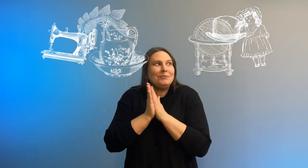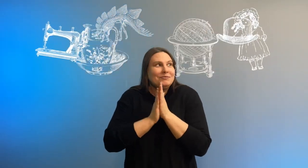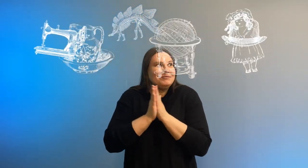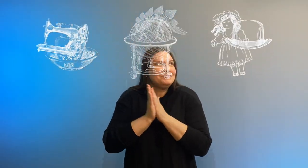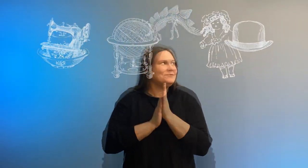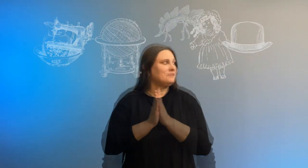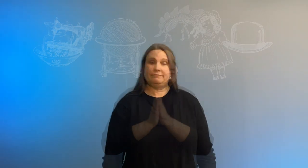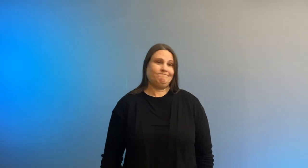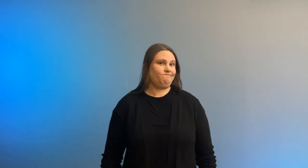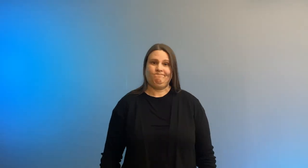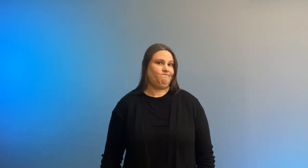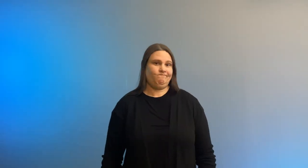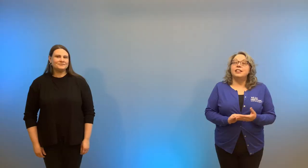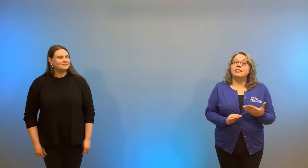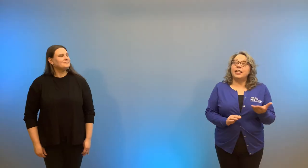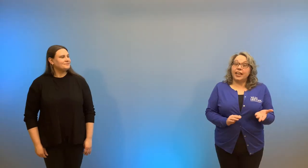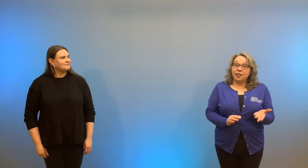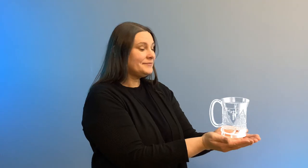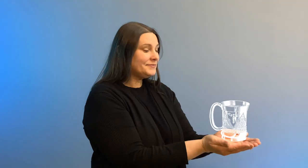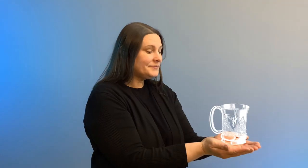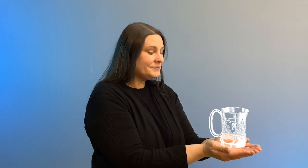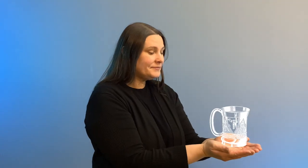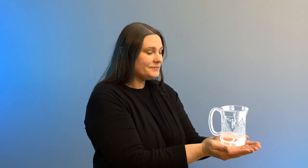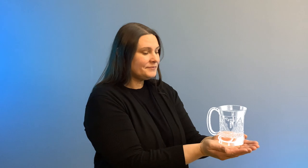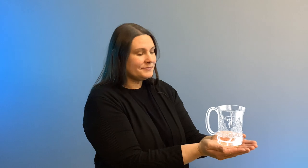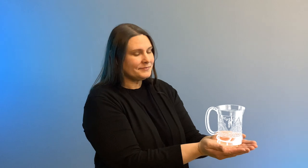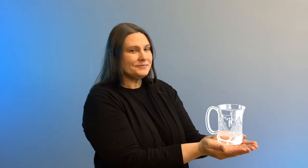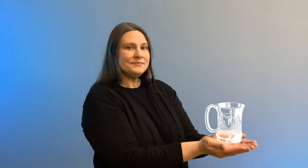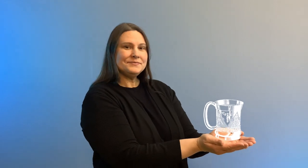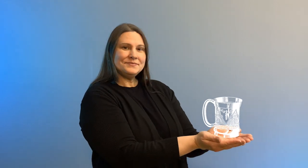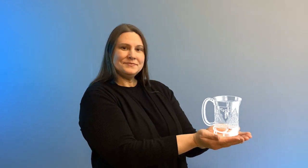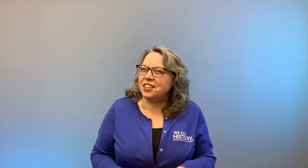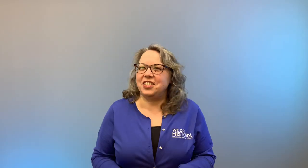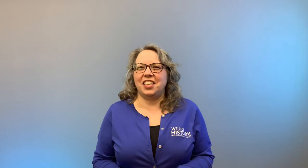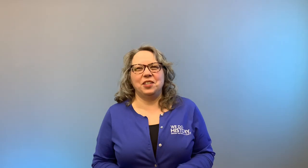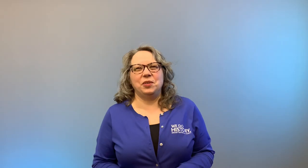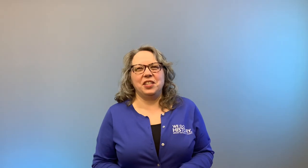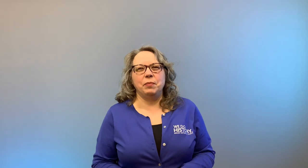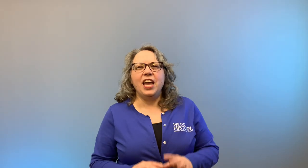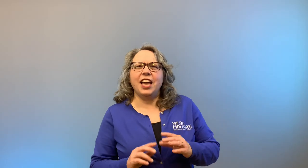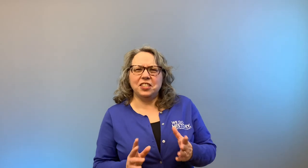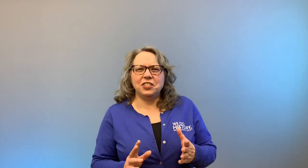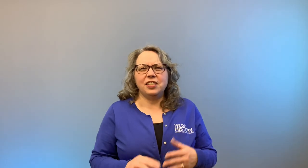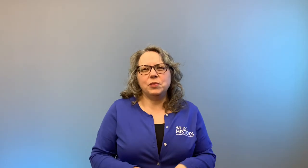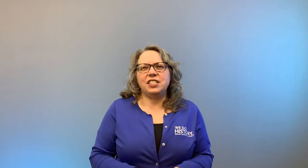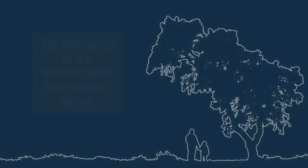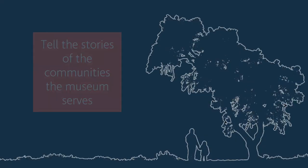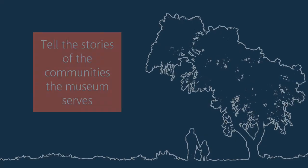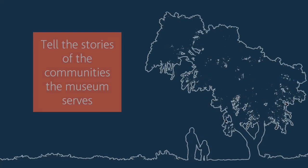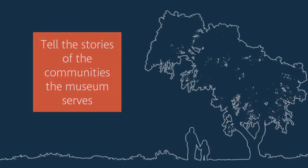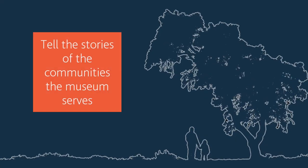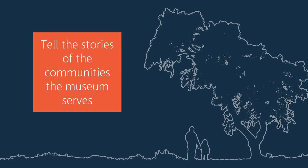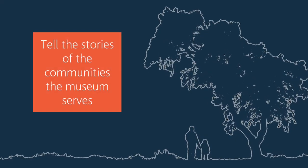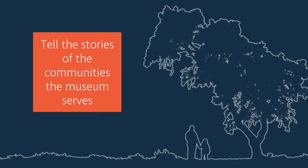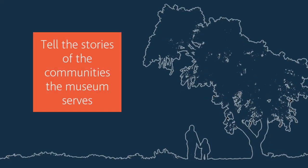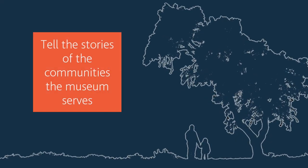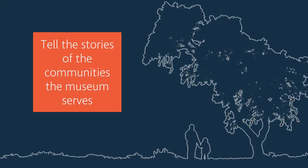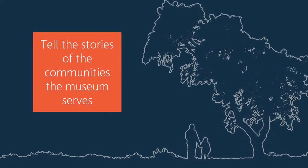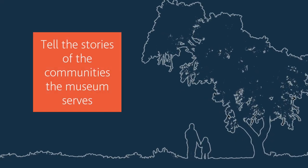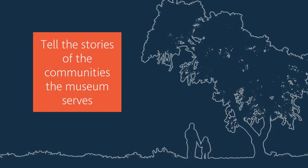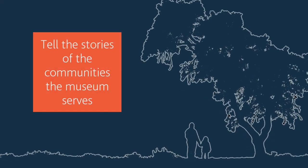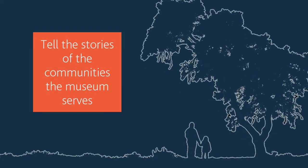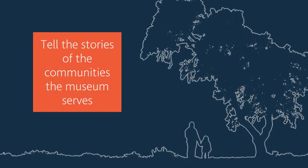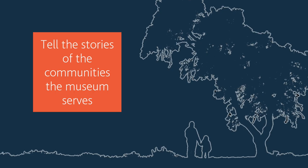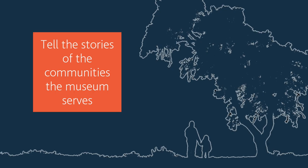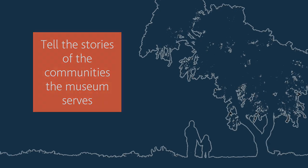don't hoard objects. They care for the objects, learn the history associated with them, and use them to tell the stories of the communities